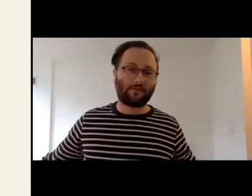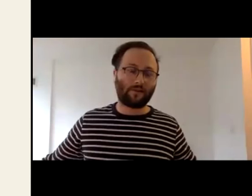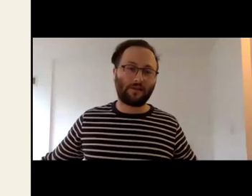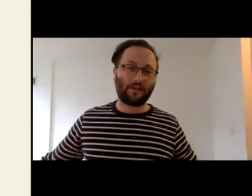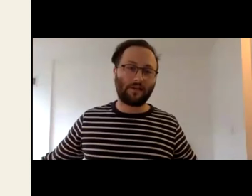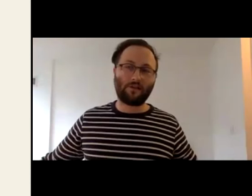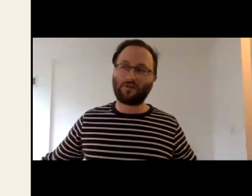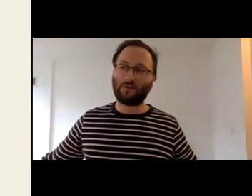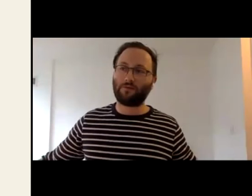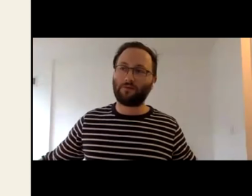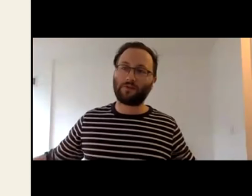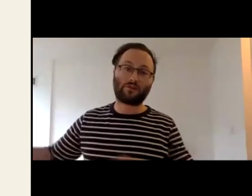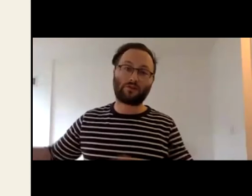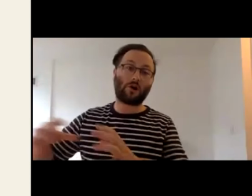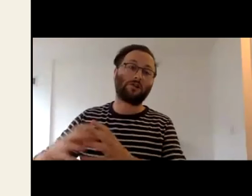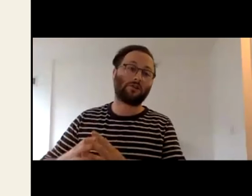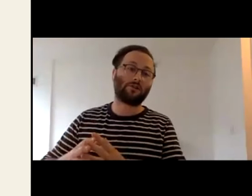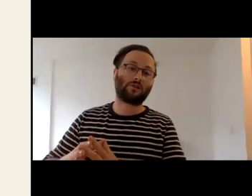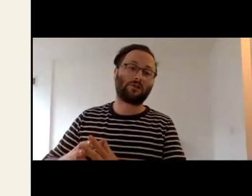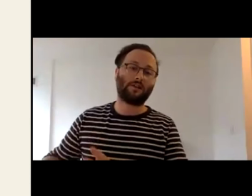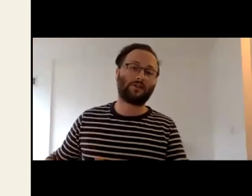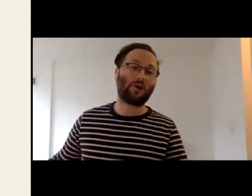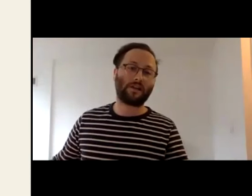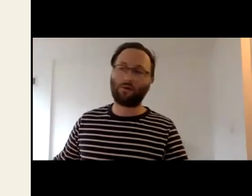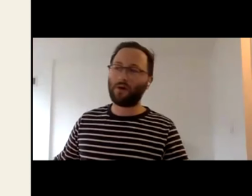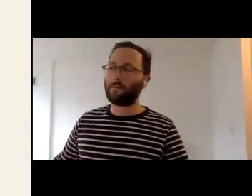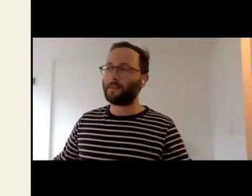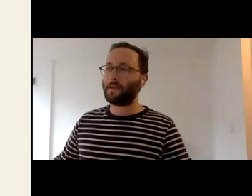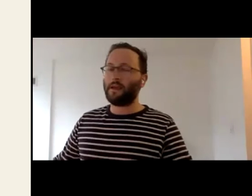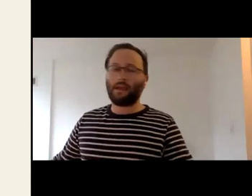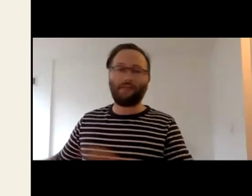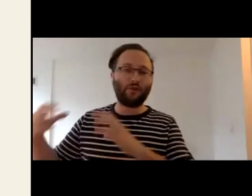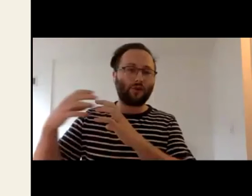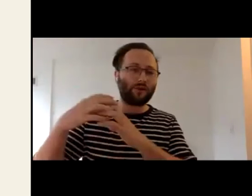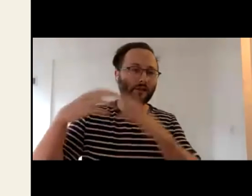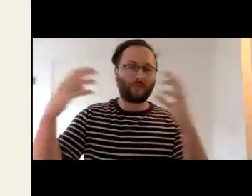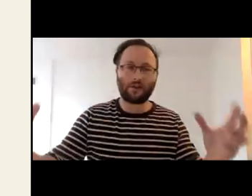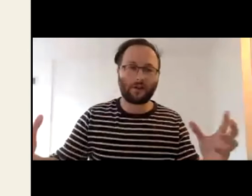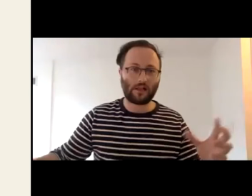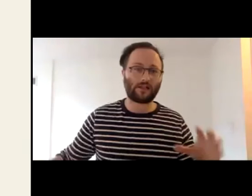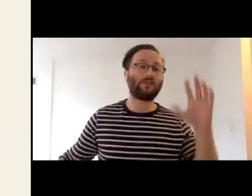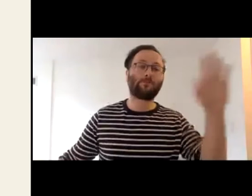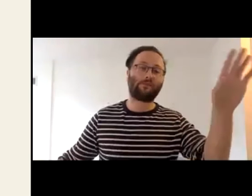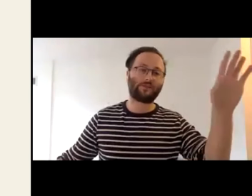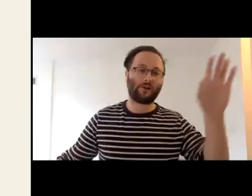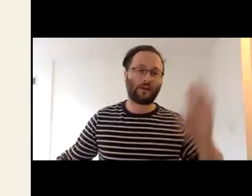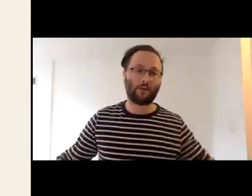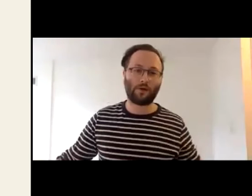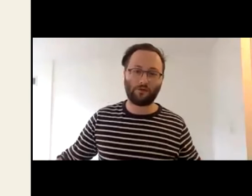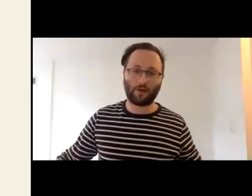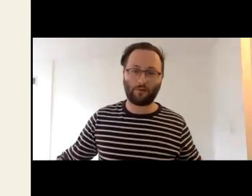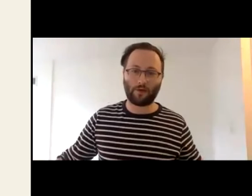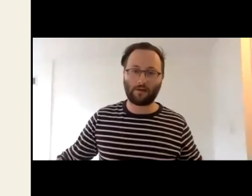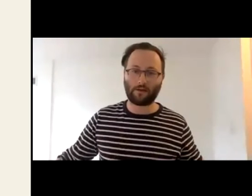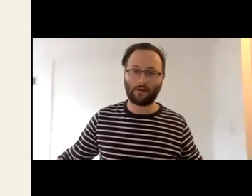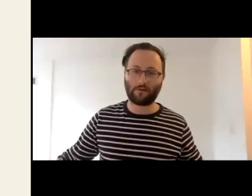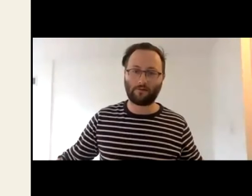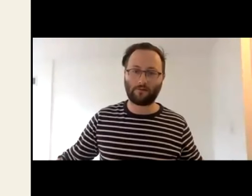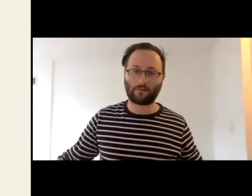fairly intelligent, is Scott Galloway. If you're delivering a class, he's a professor at NYU, by the